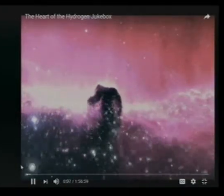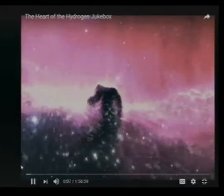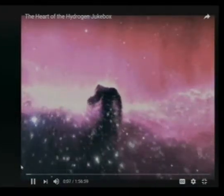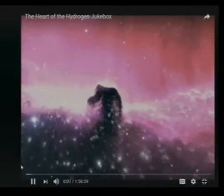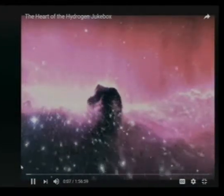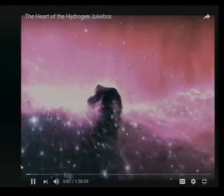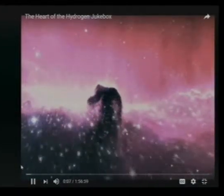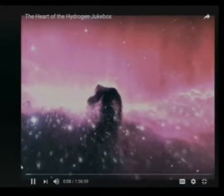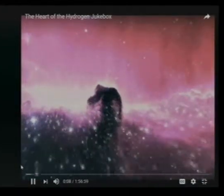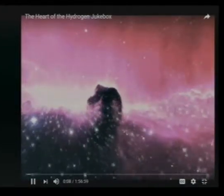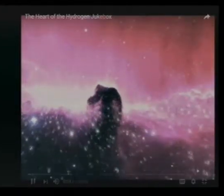Poetry.